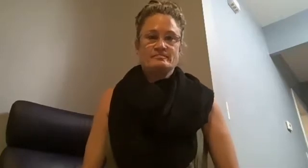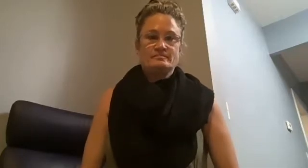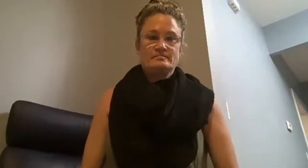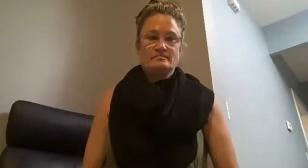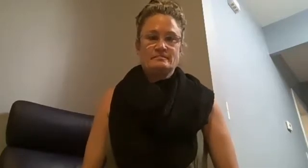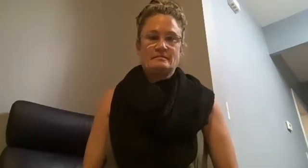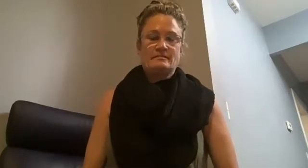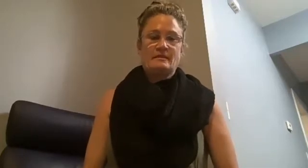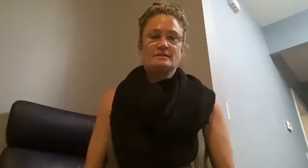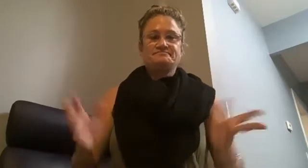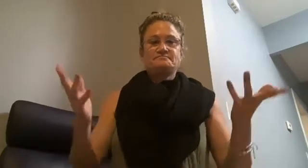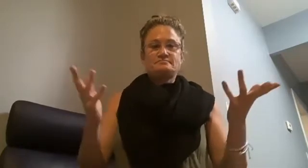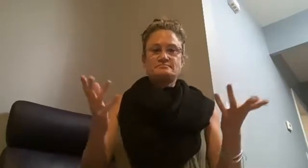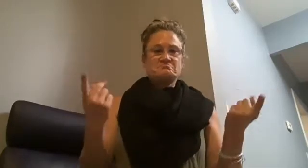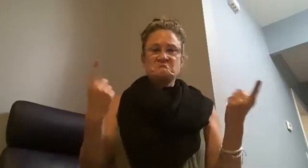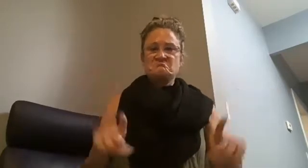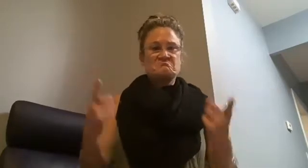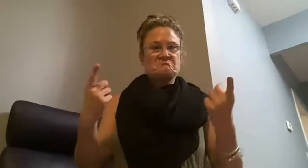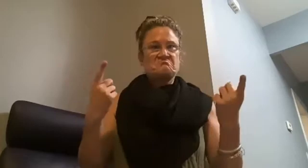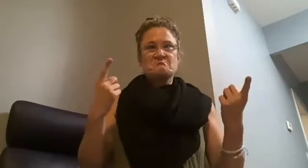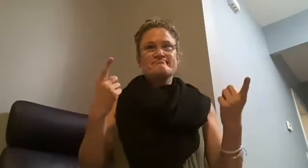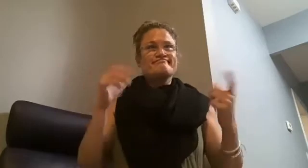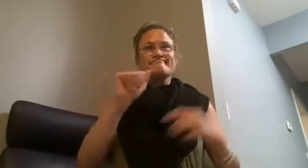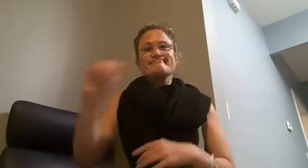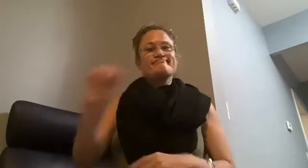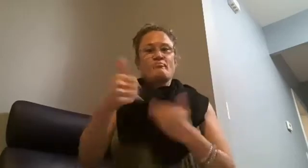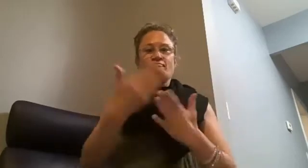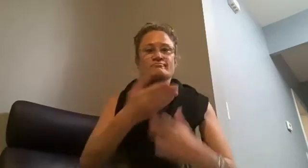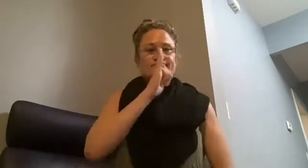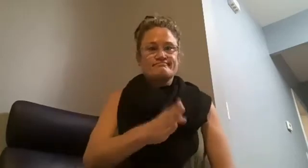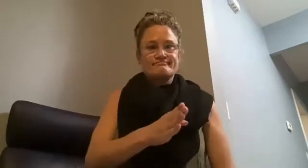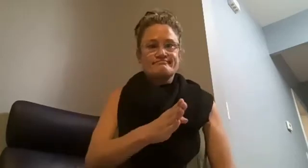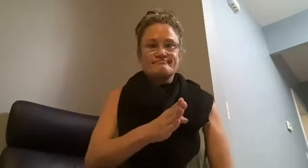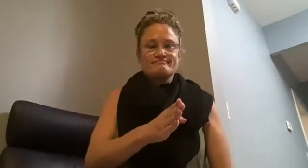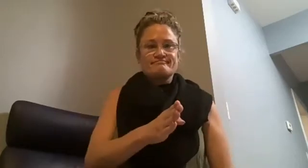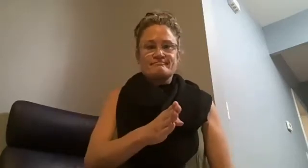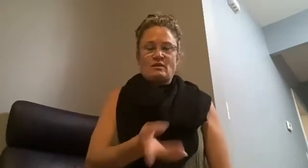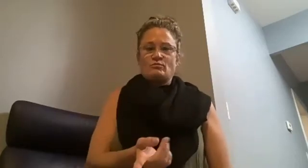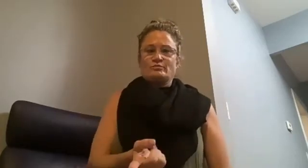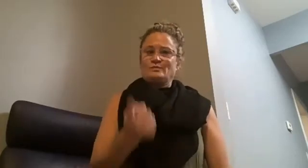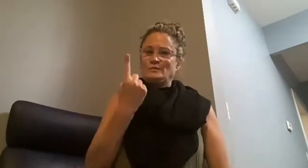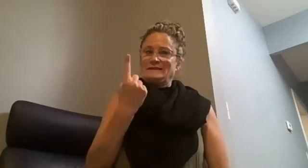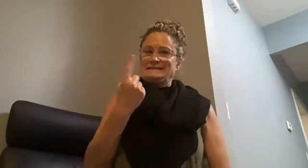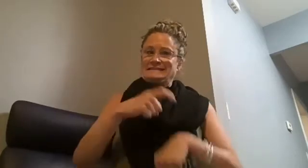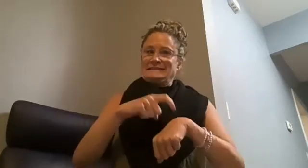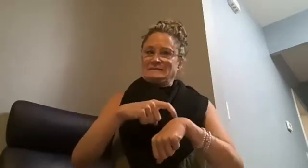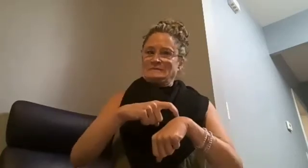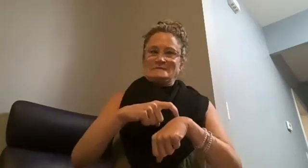been active in AA for all of my sobriety, with the exception of one blip, which I'll probably go into when I talk about step one.